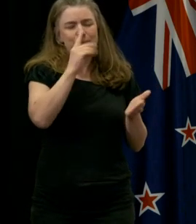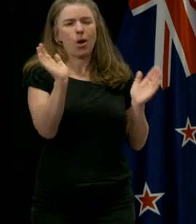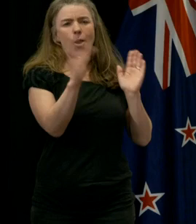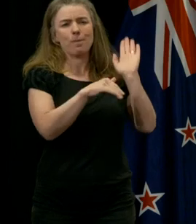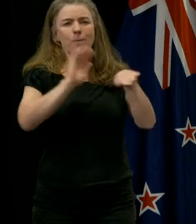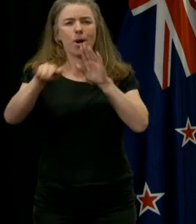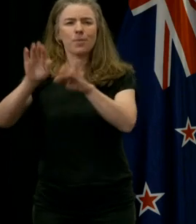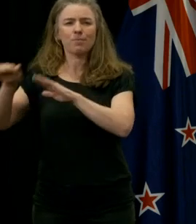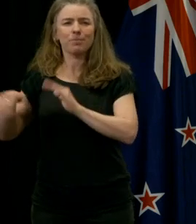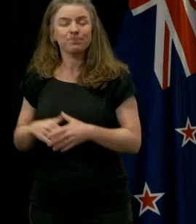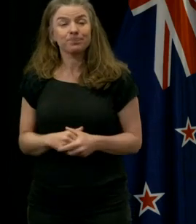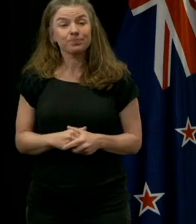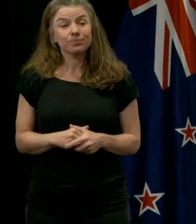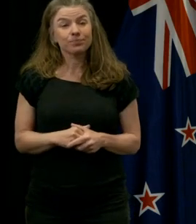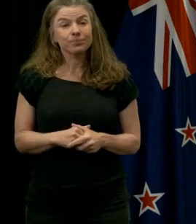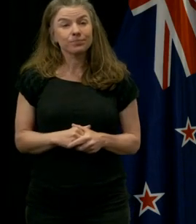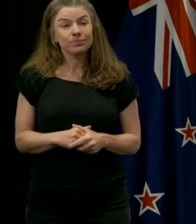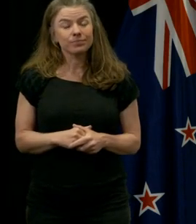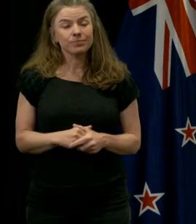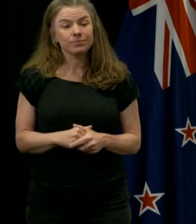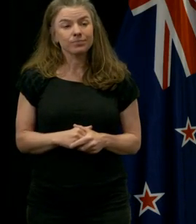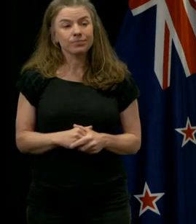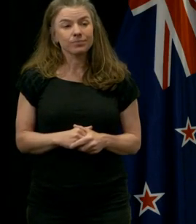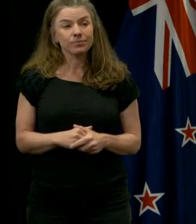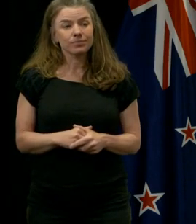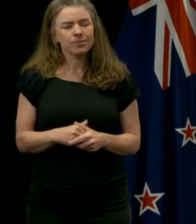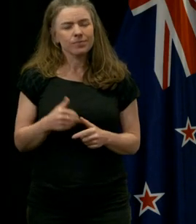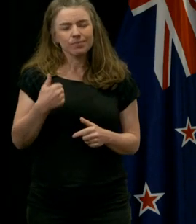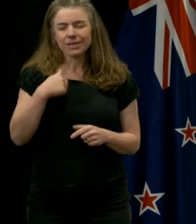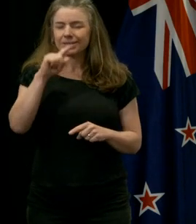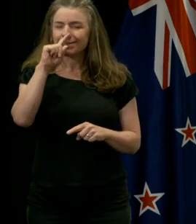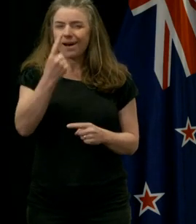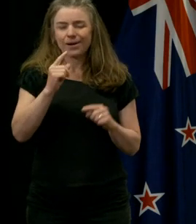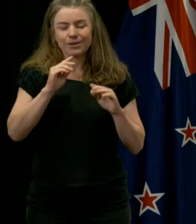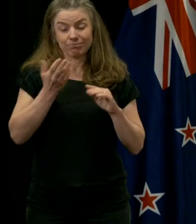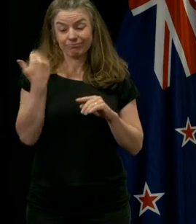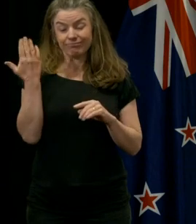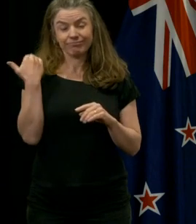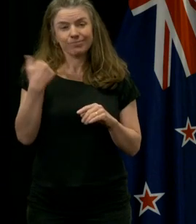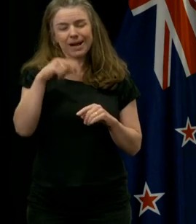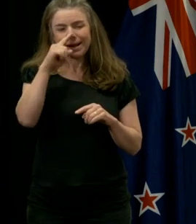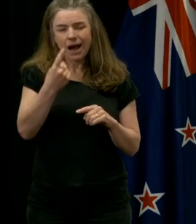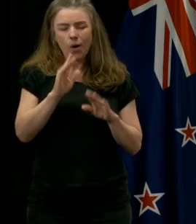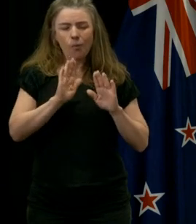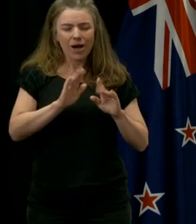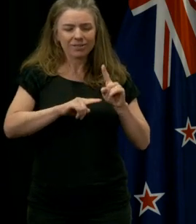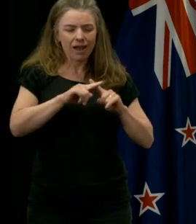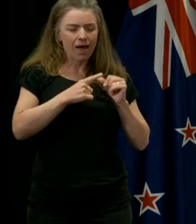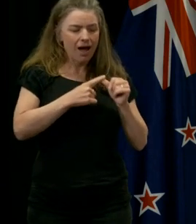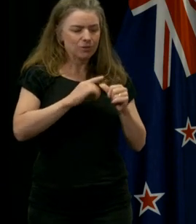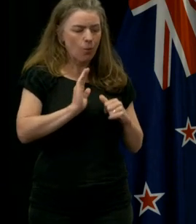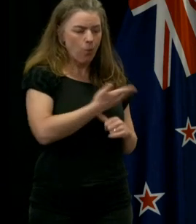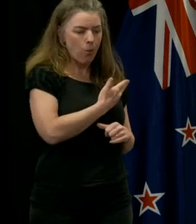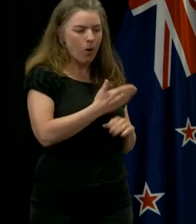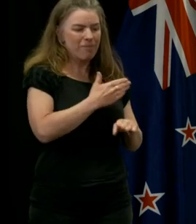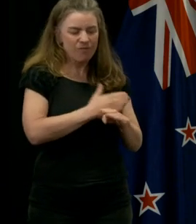wasn't willing to wait until we could answer every single question on some of these logistical challenges before we moved